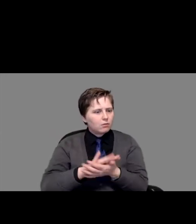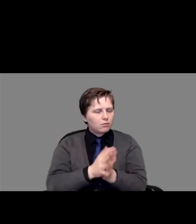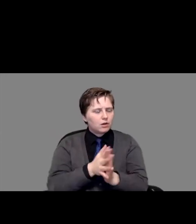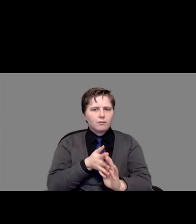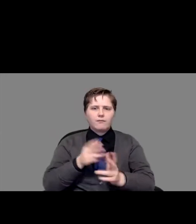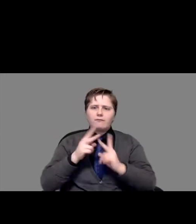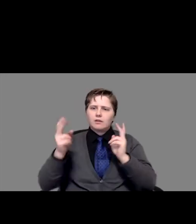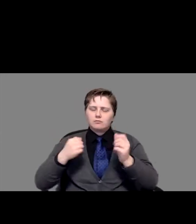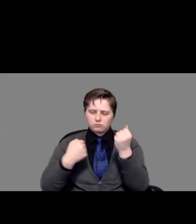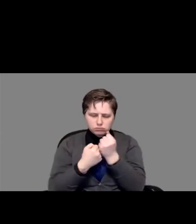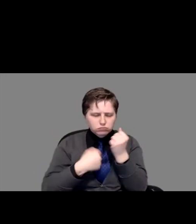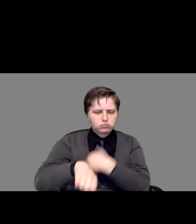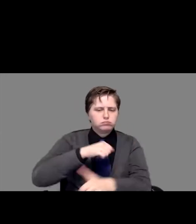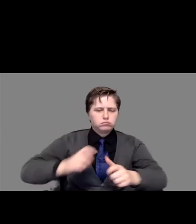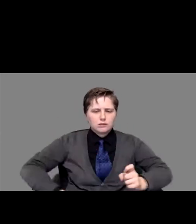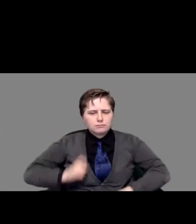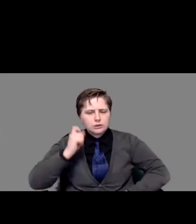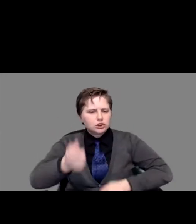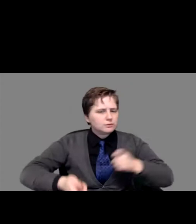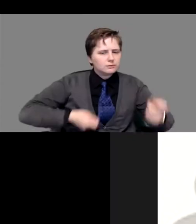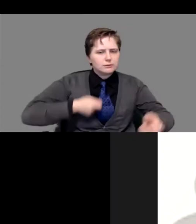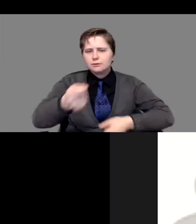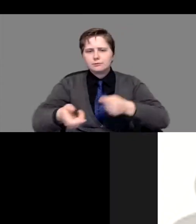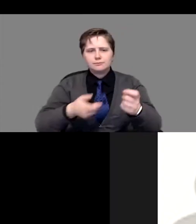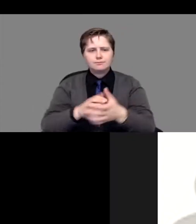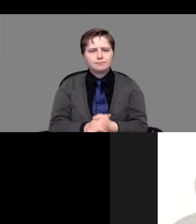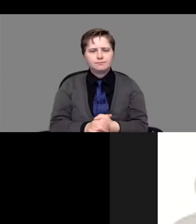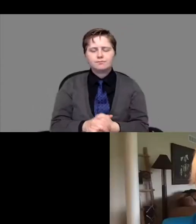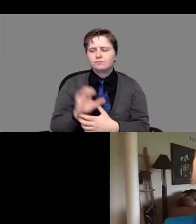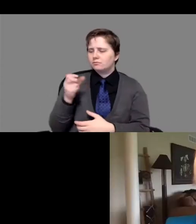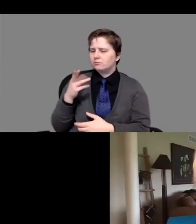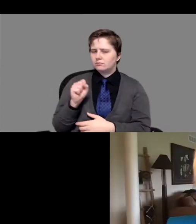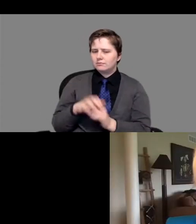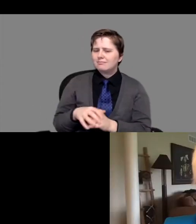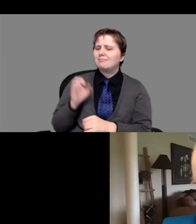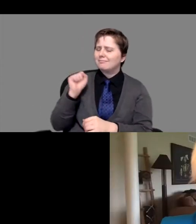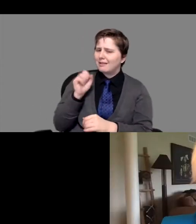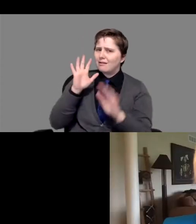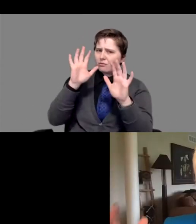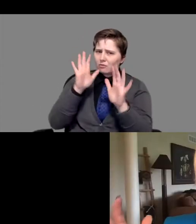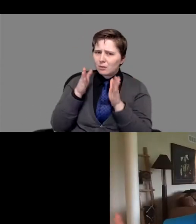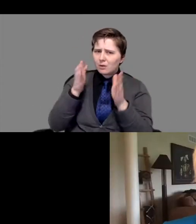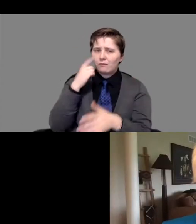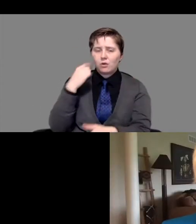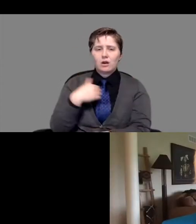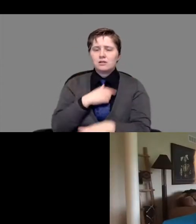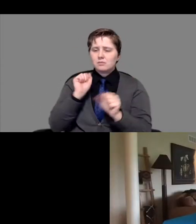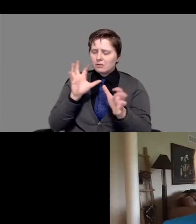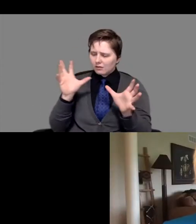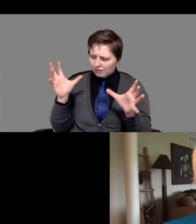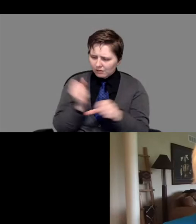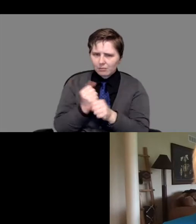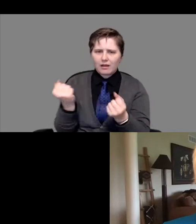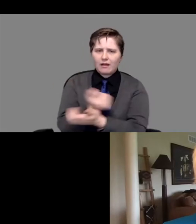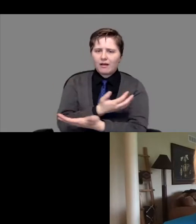philanthropic and supportive of each other. Yeah, it has been, and what a great way to be able to kind of consolidate everything